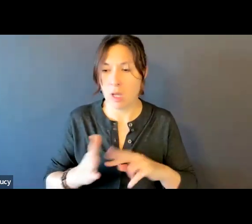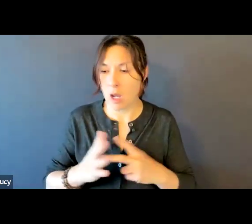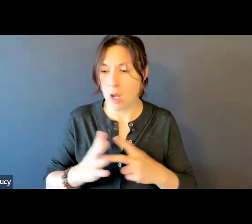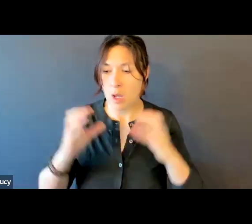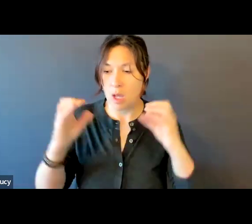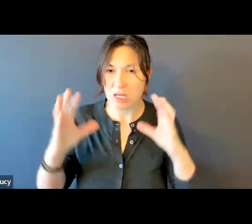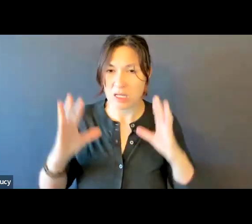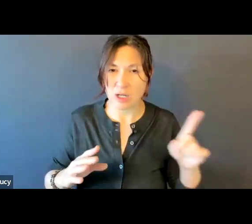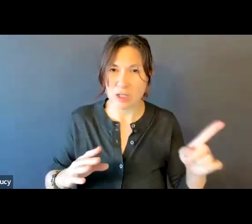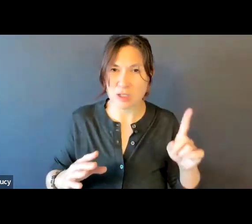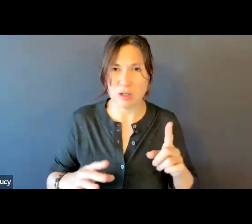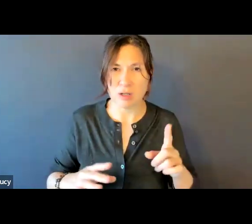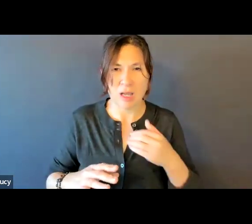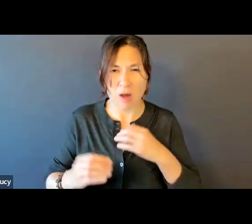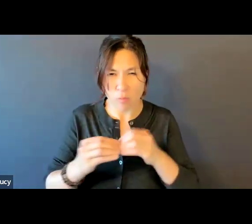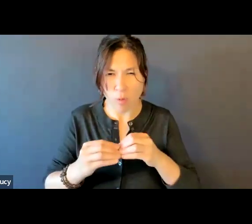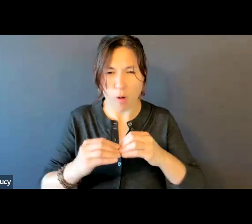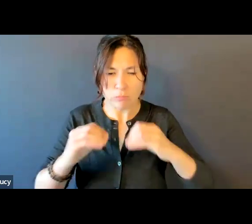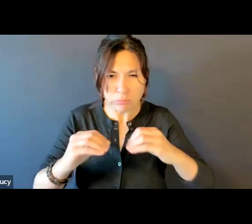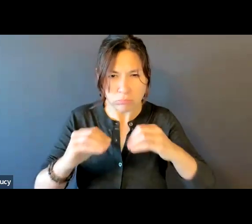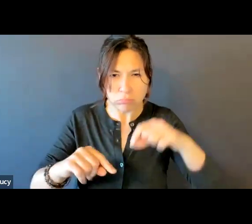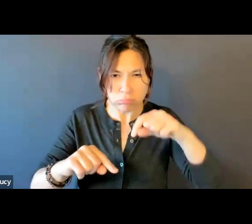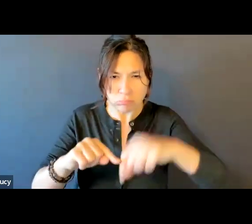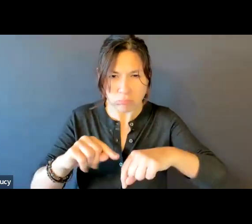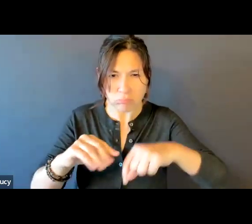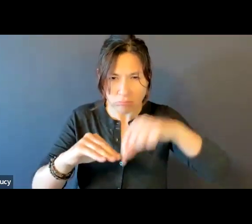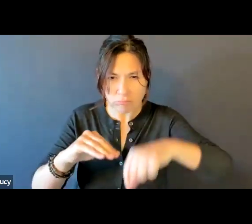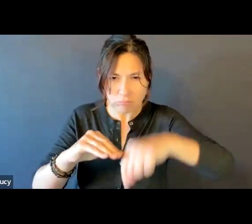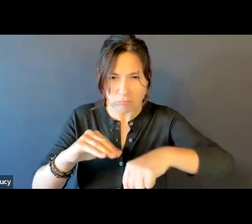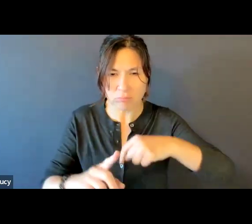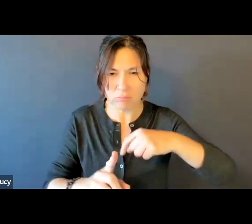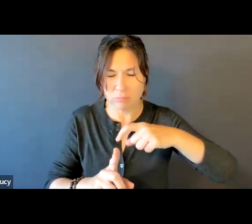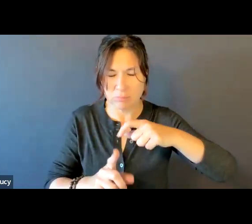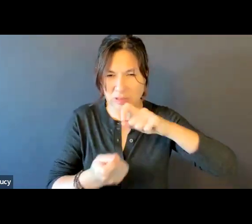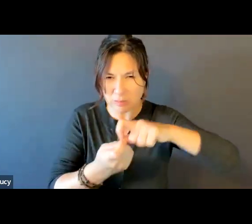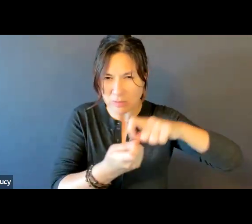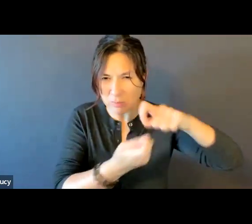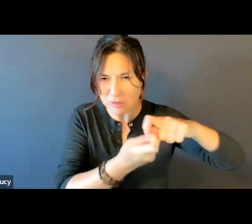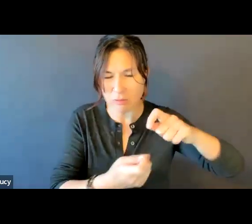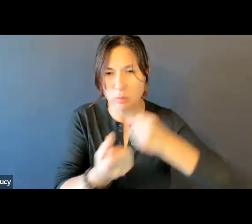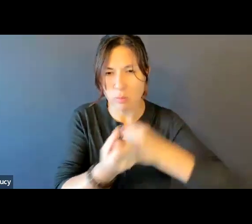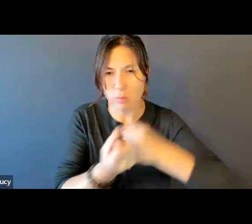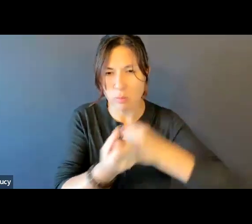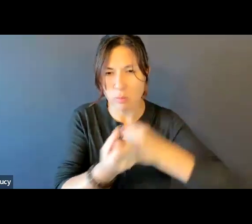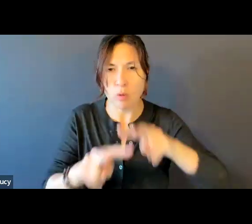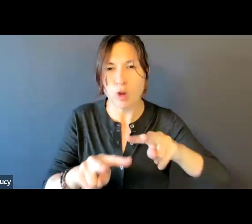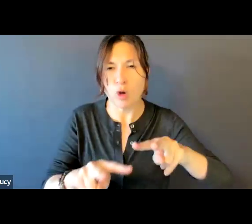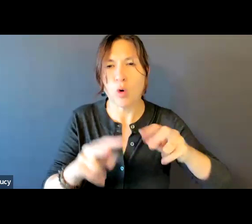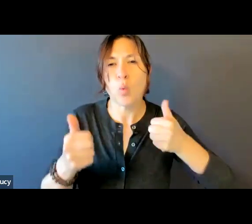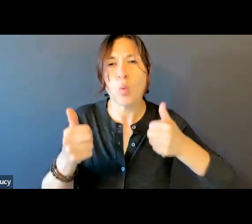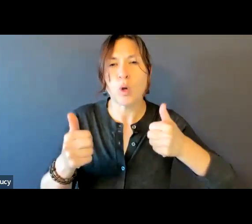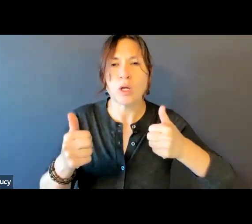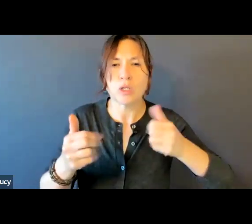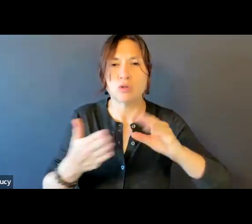to do some really targeted supports. We looked at student data and chose students who would be able to get those targeted